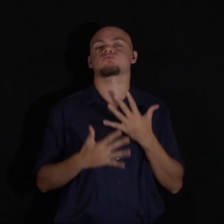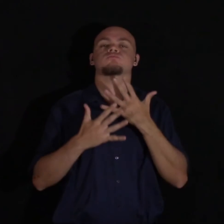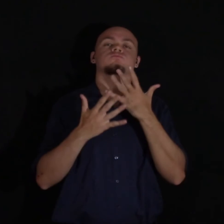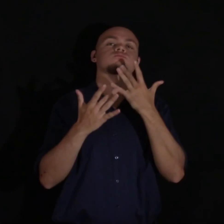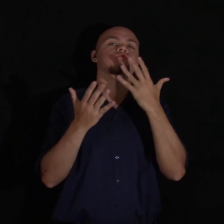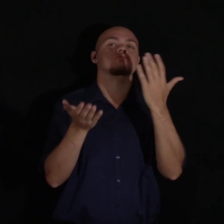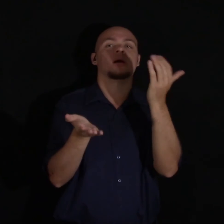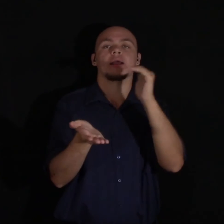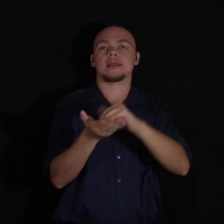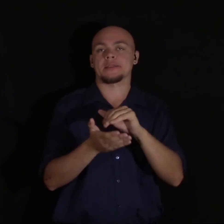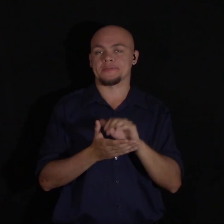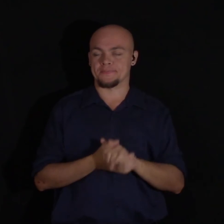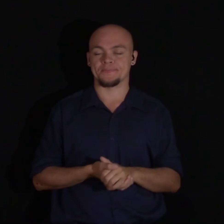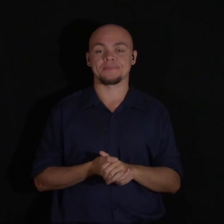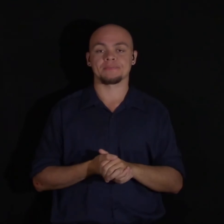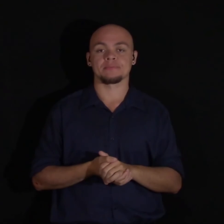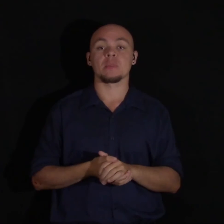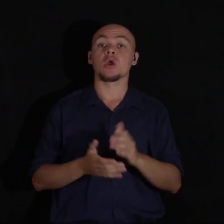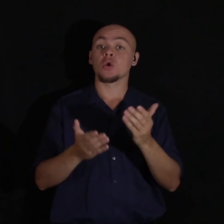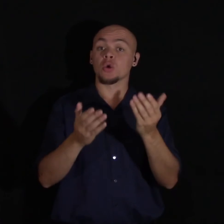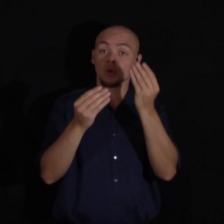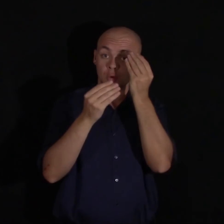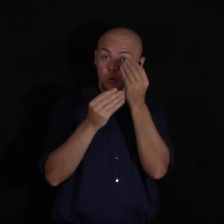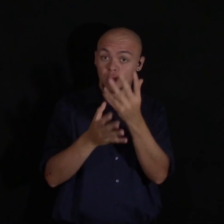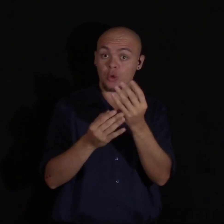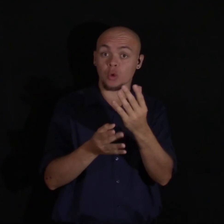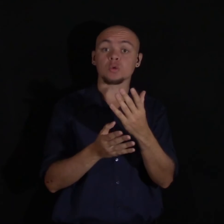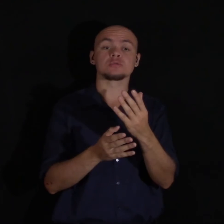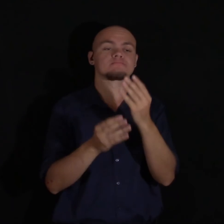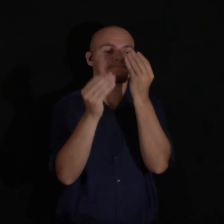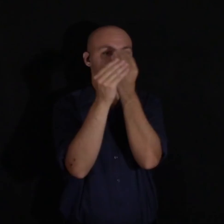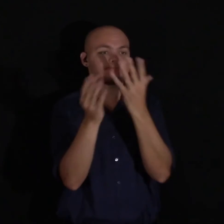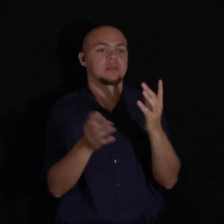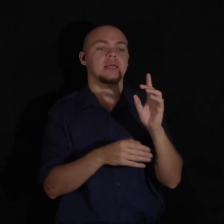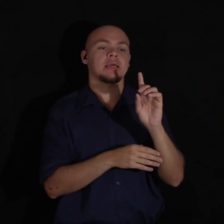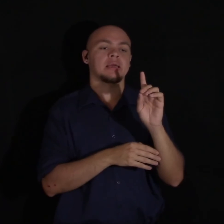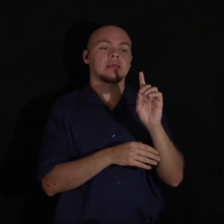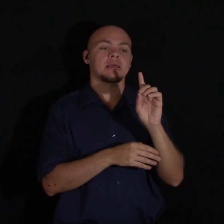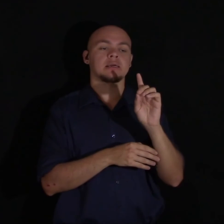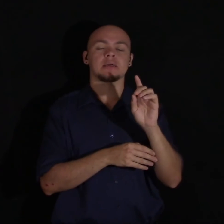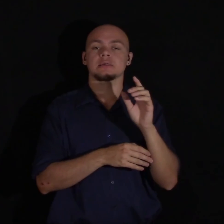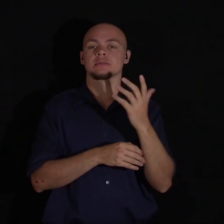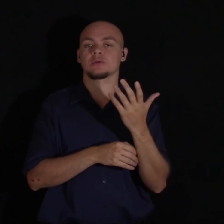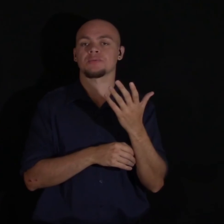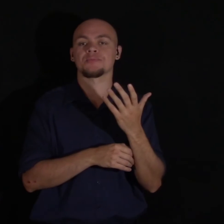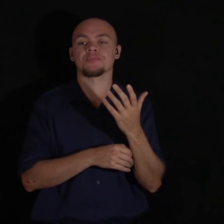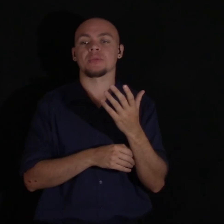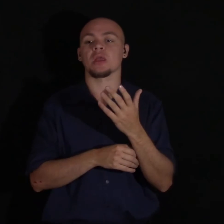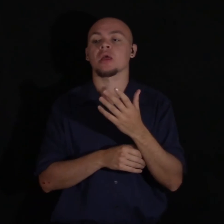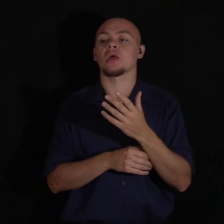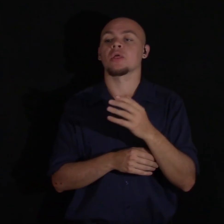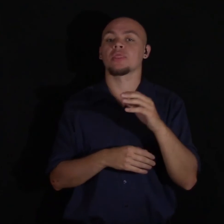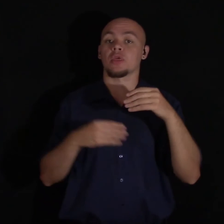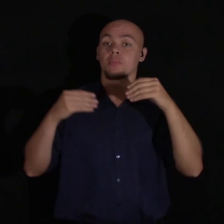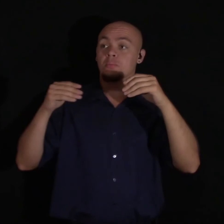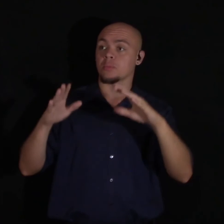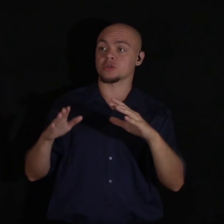When news reached Leghorn that Felix was deprived of his wealth and rank, the merchant commanded his daughter to think no more of her